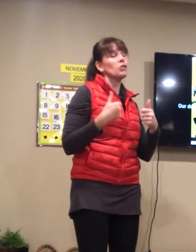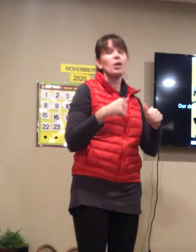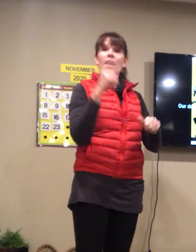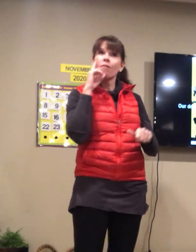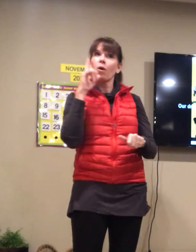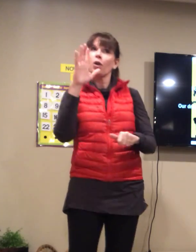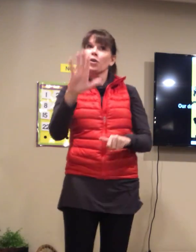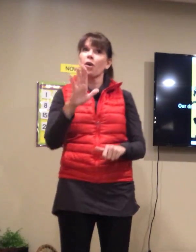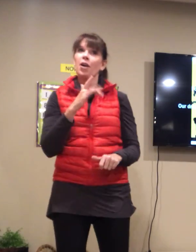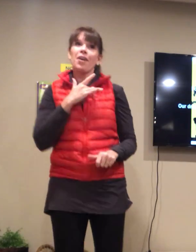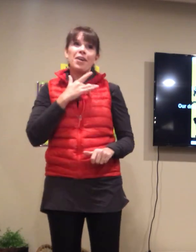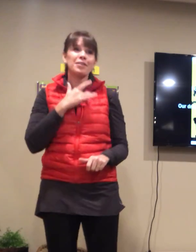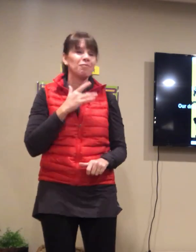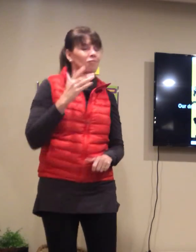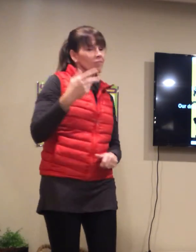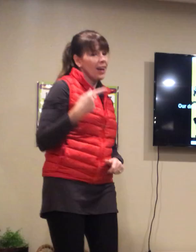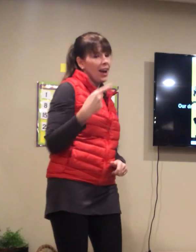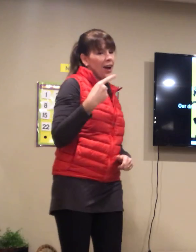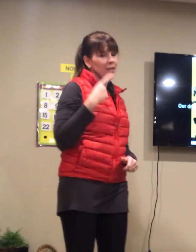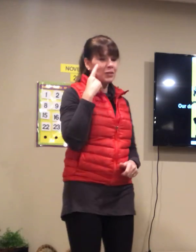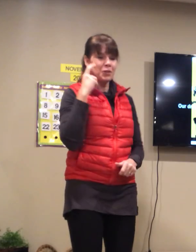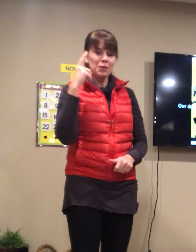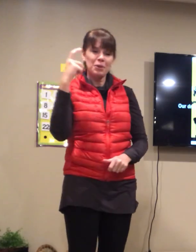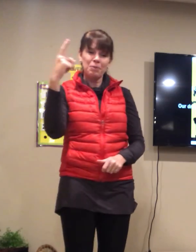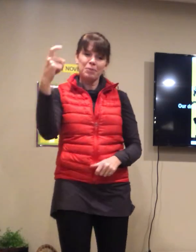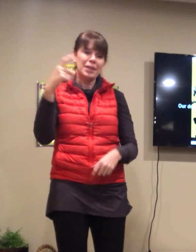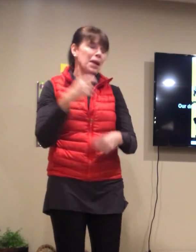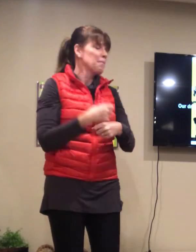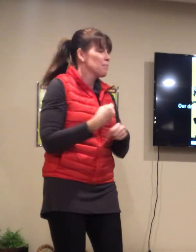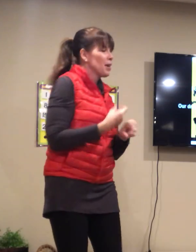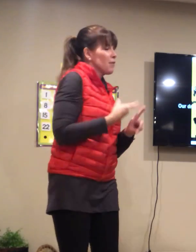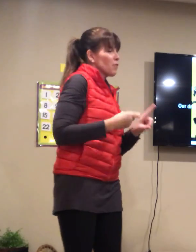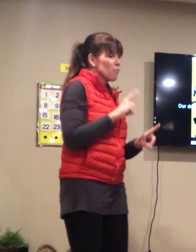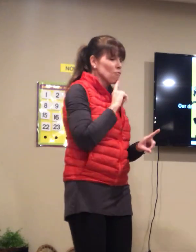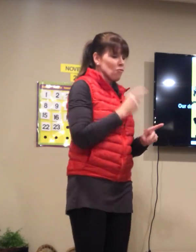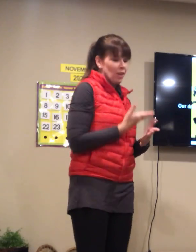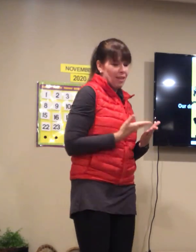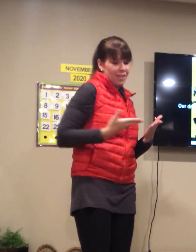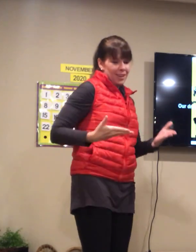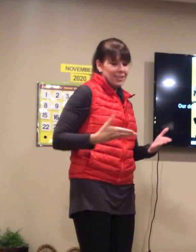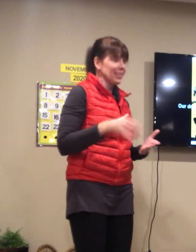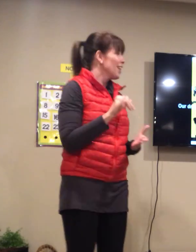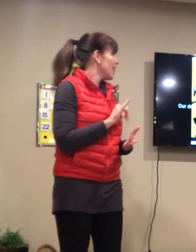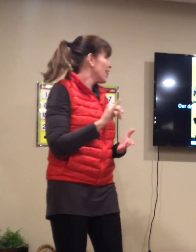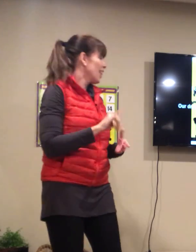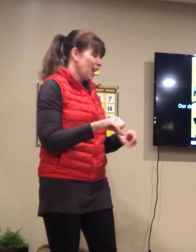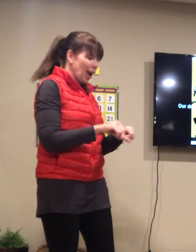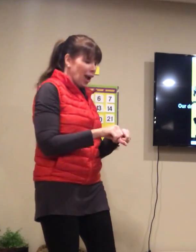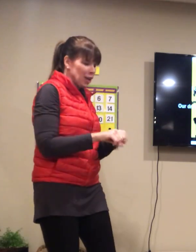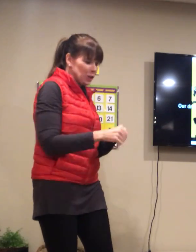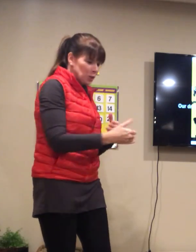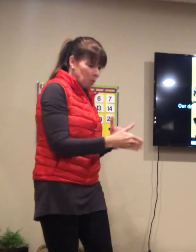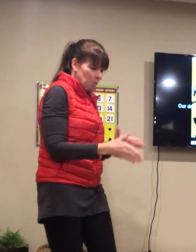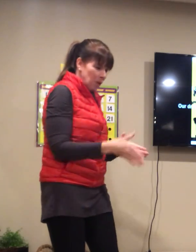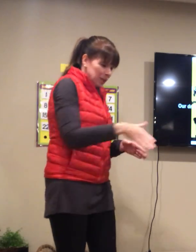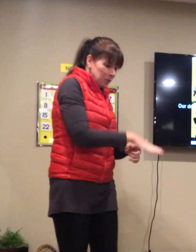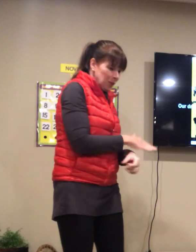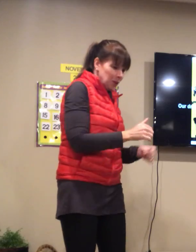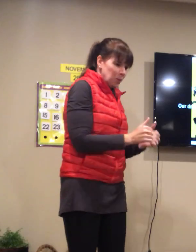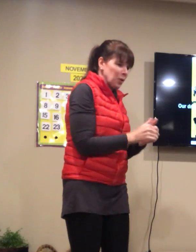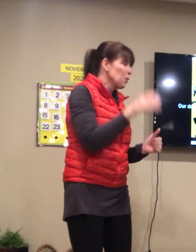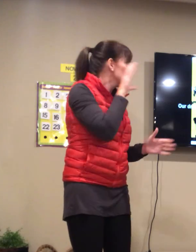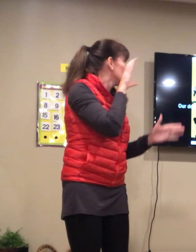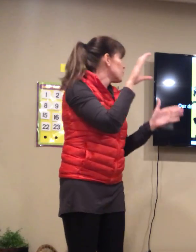heart. Our dreams, and they are made out of real things, like a shoebox of photographs with sepia